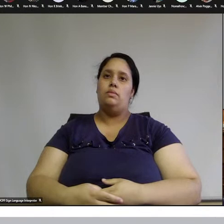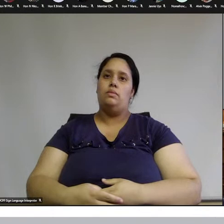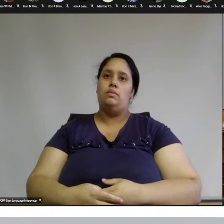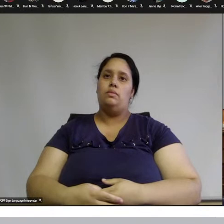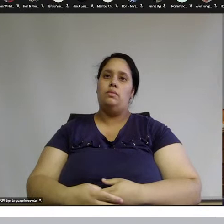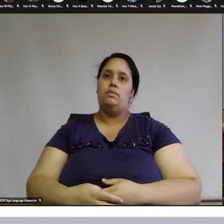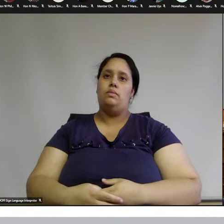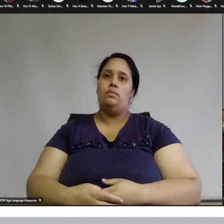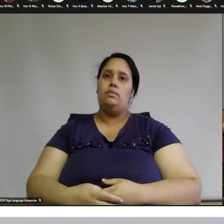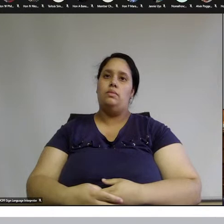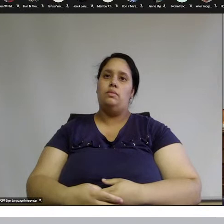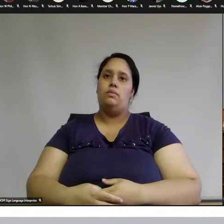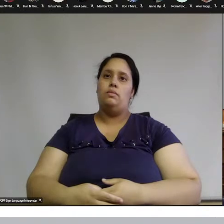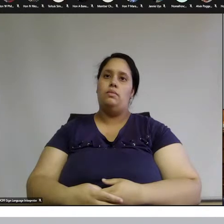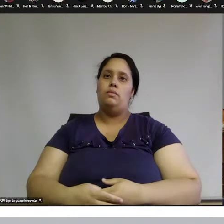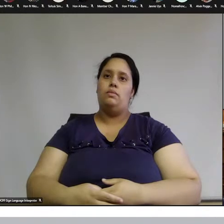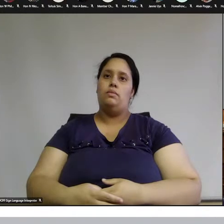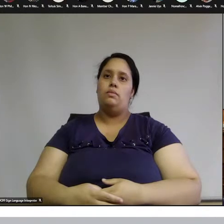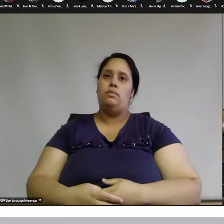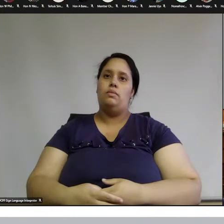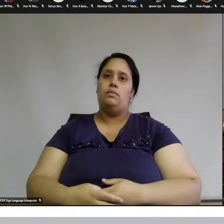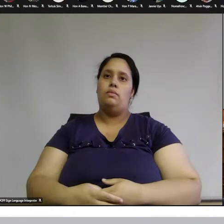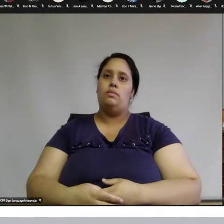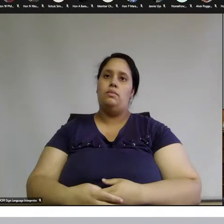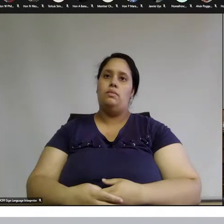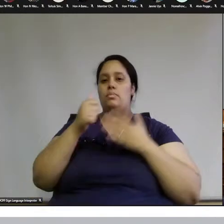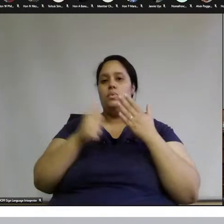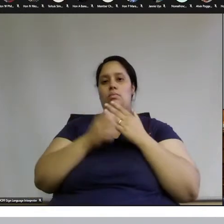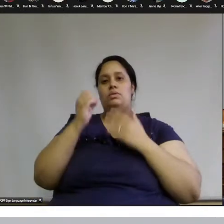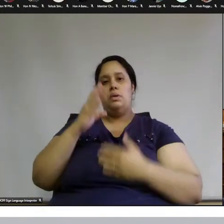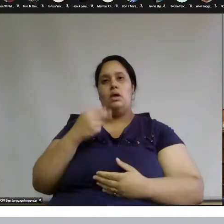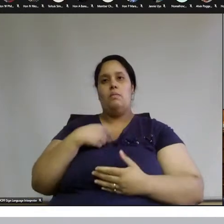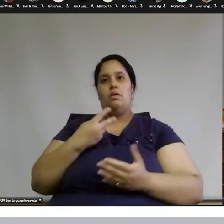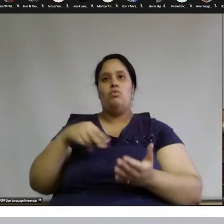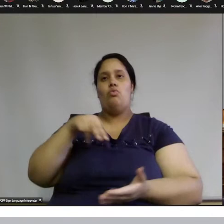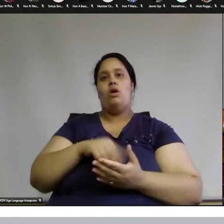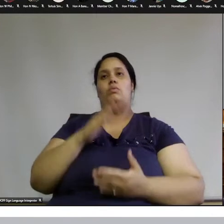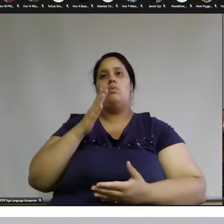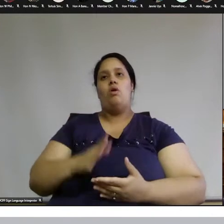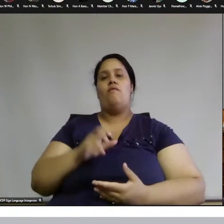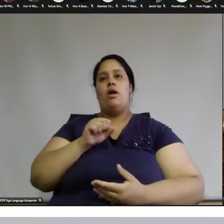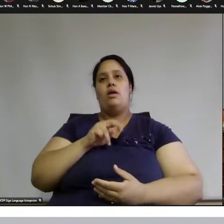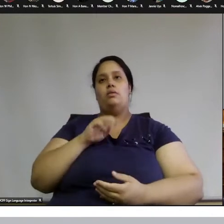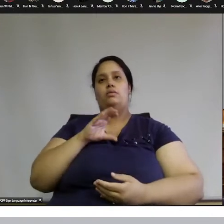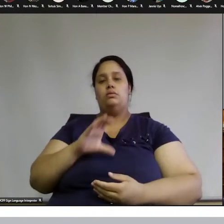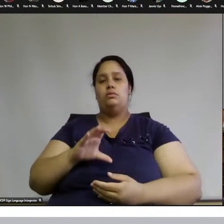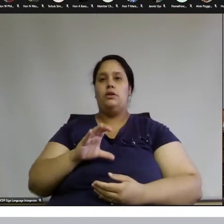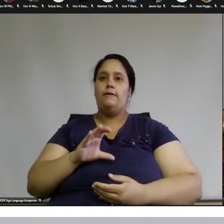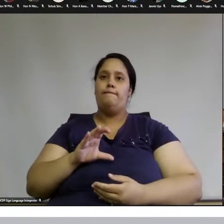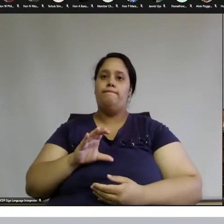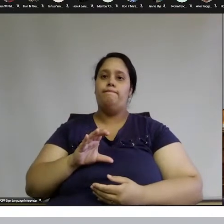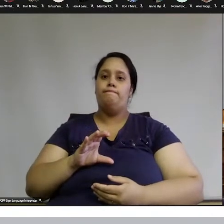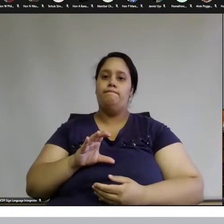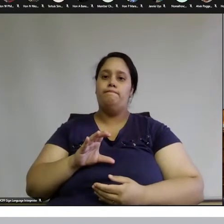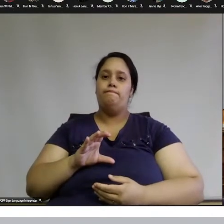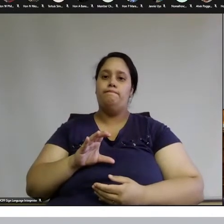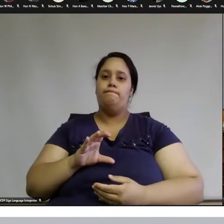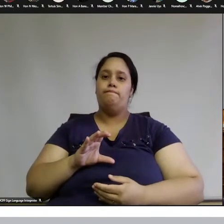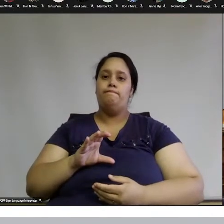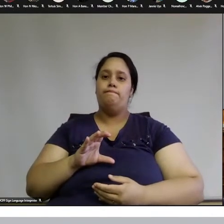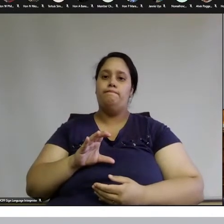Thank you, Deputy Speaker. As I rise on behalf of the African National Congress